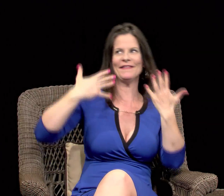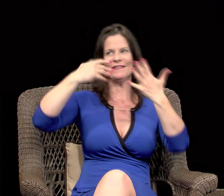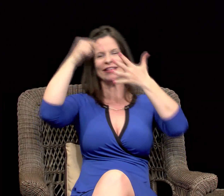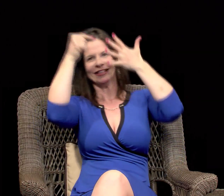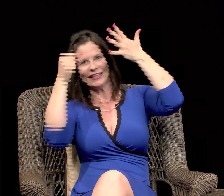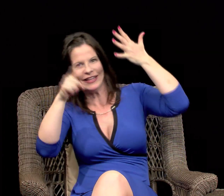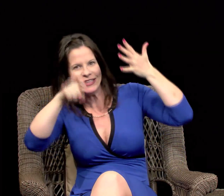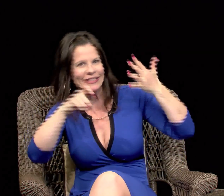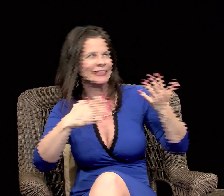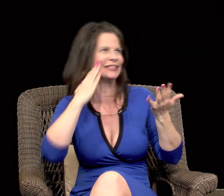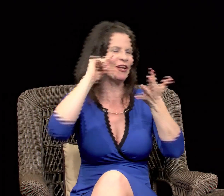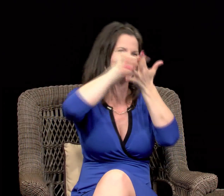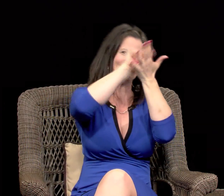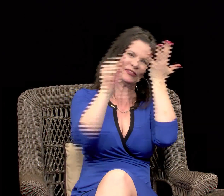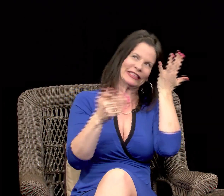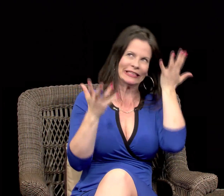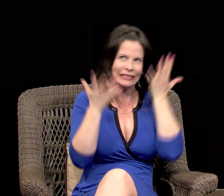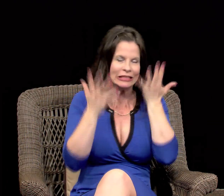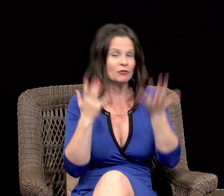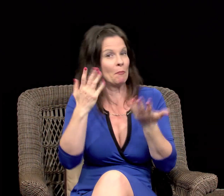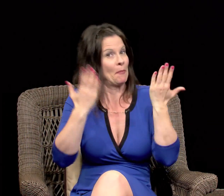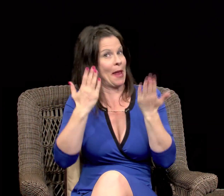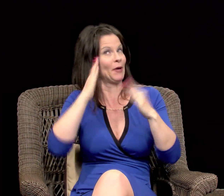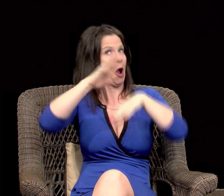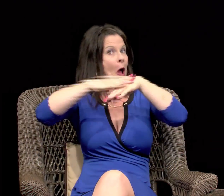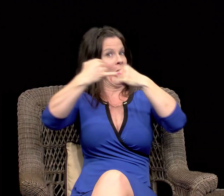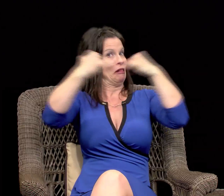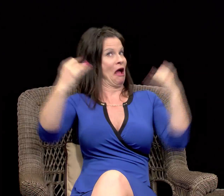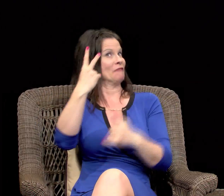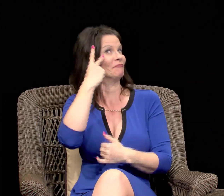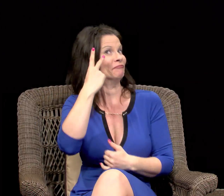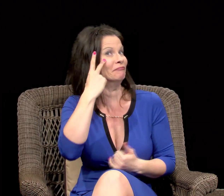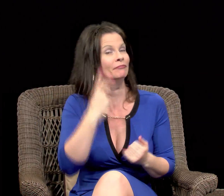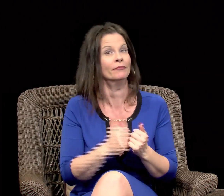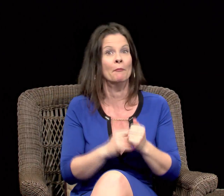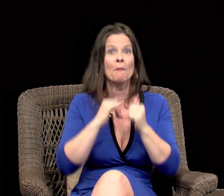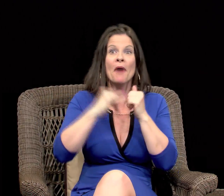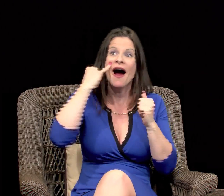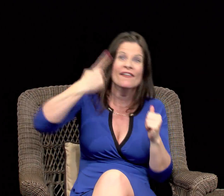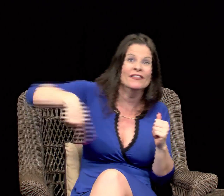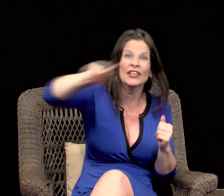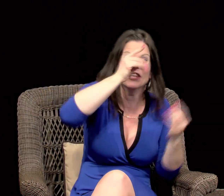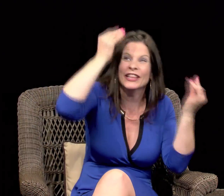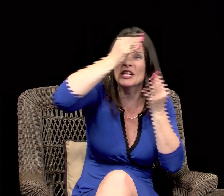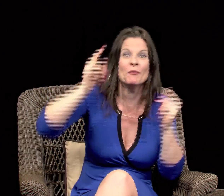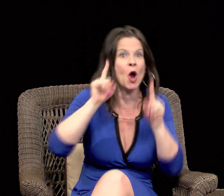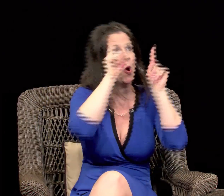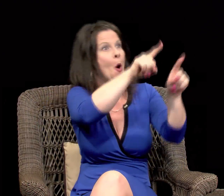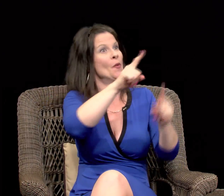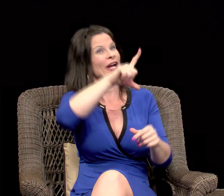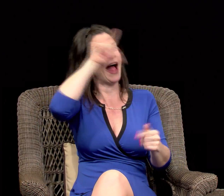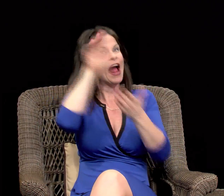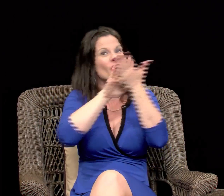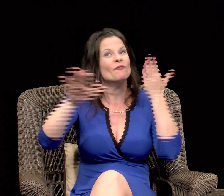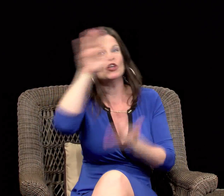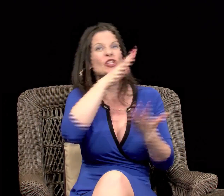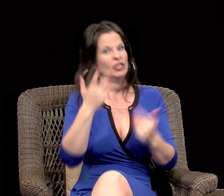we know life comes up. There's a lot to balance. I mean, maybe I could do it online. We'll have to see. But if you're thinking about